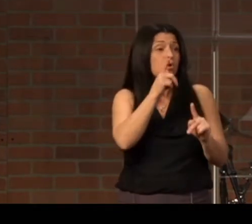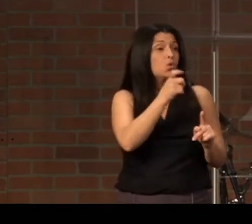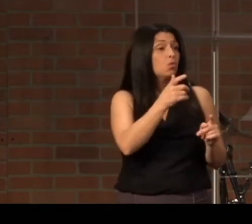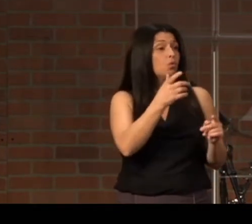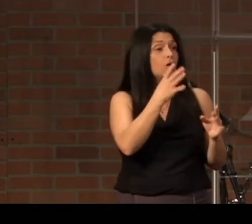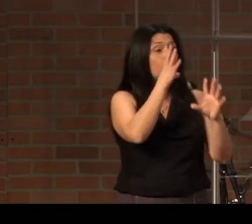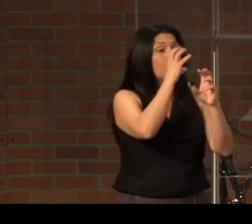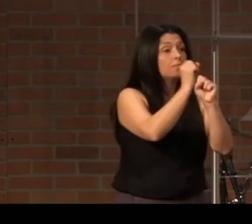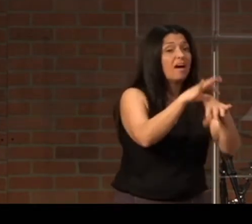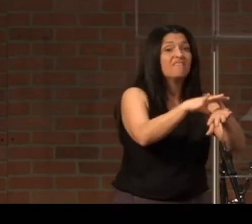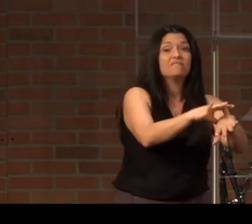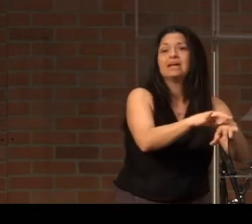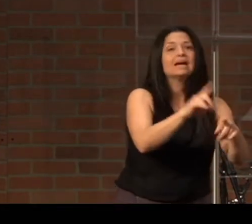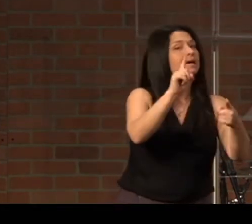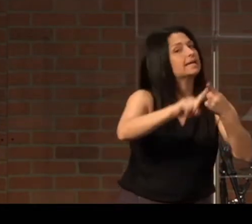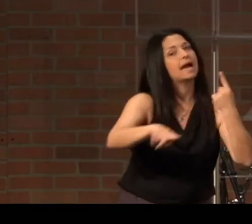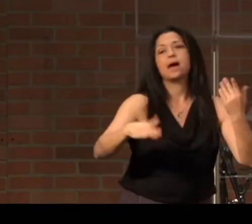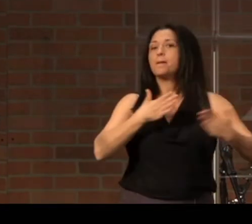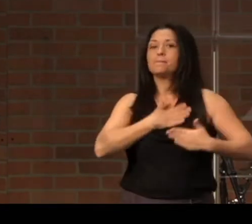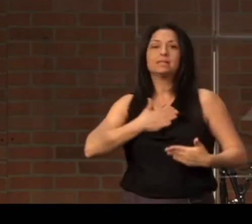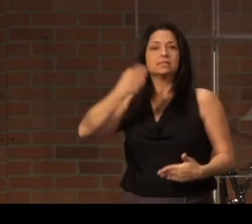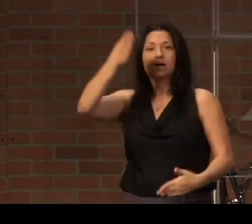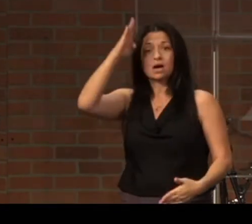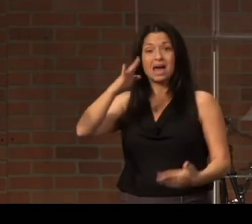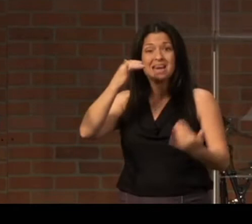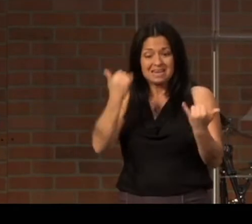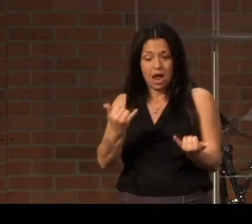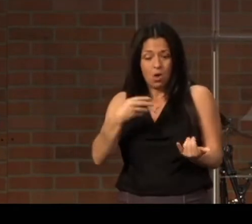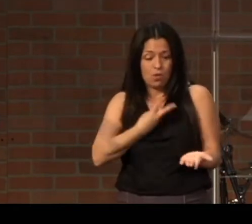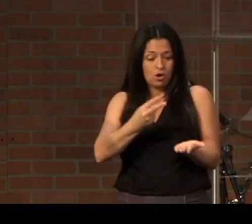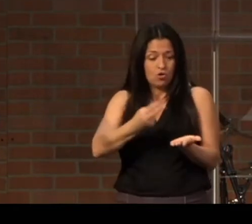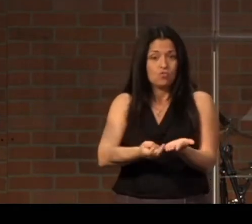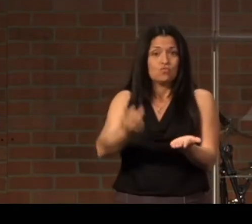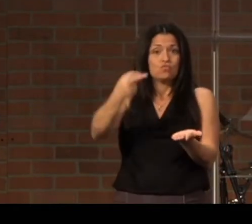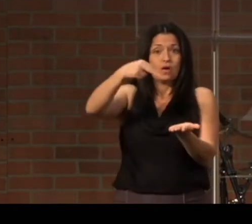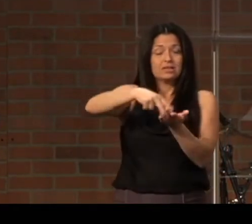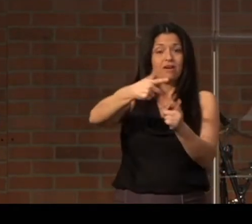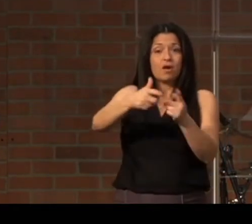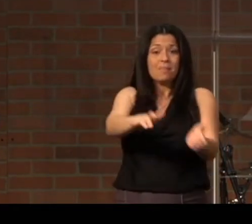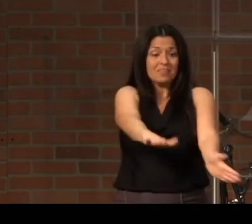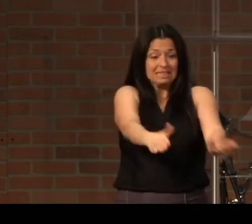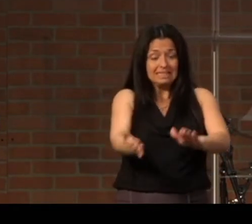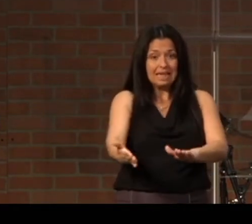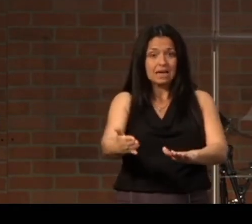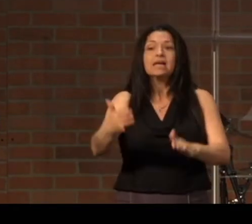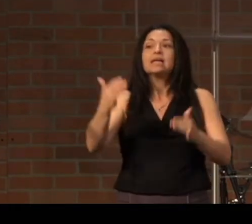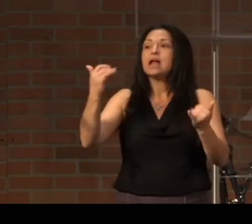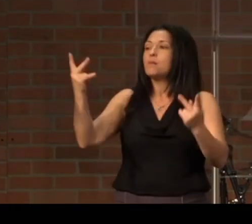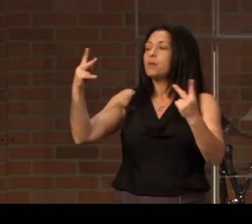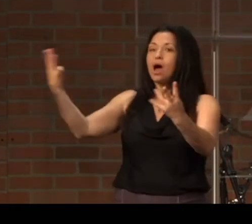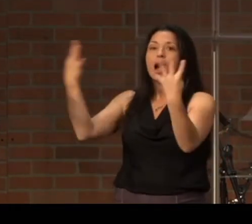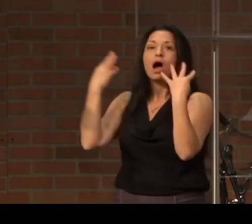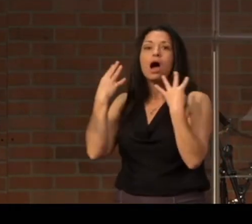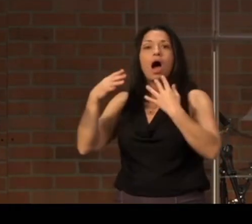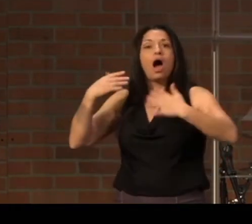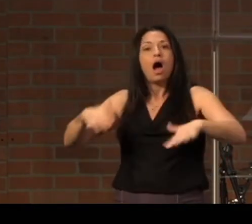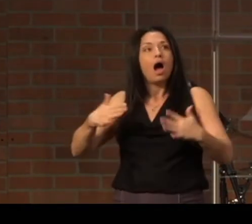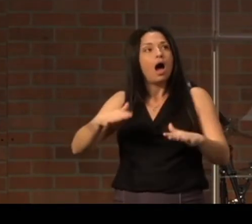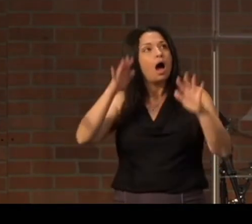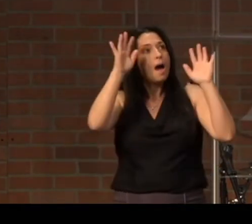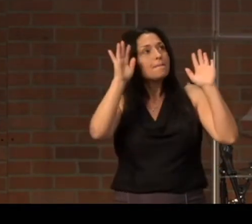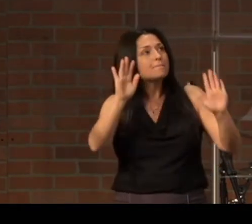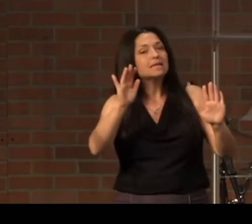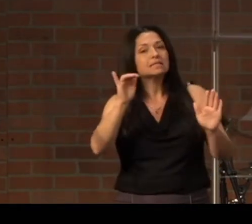God. We were raised from the dead. Now we can follow him. Do people around us, do they see? Are they amazed at how they